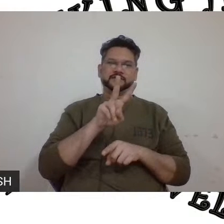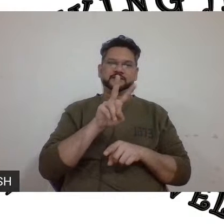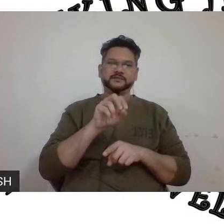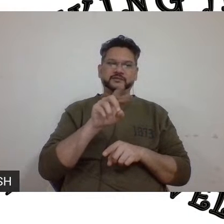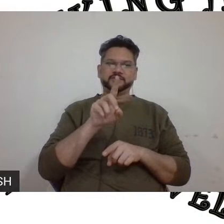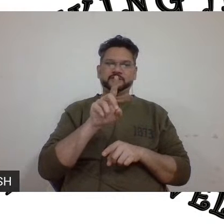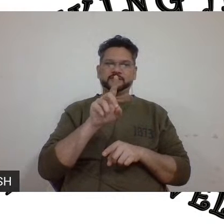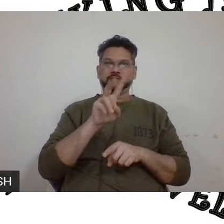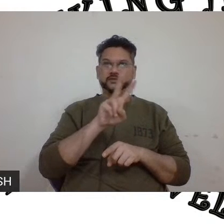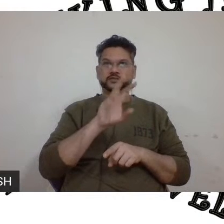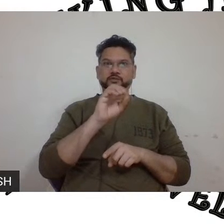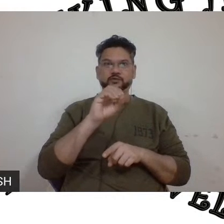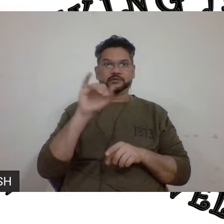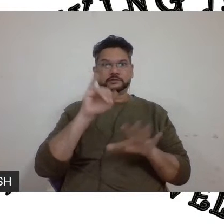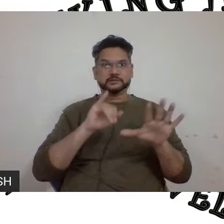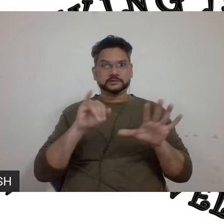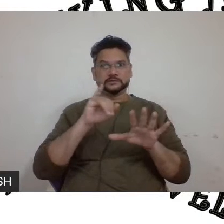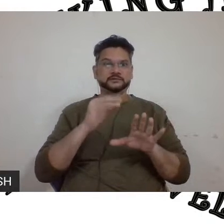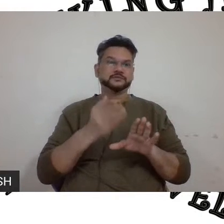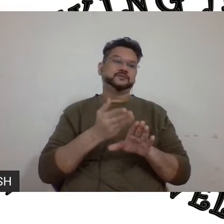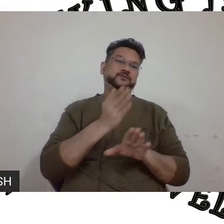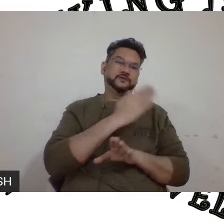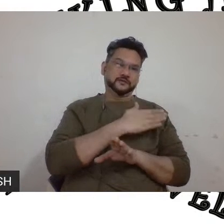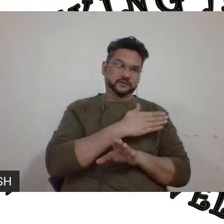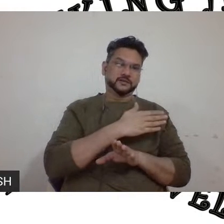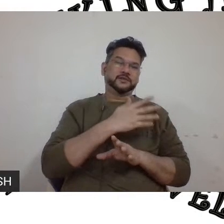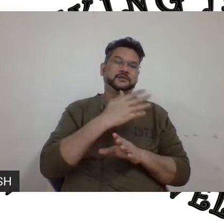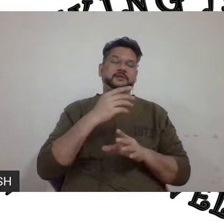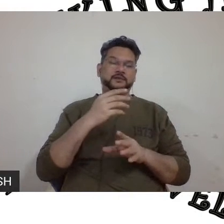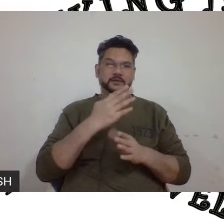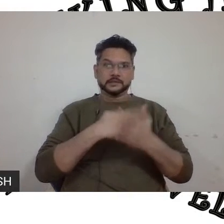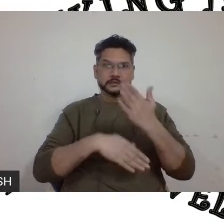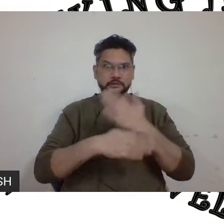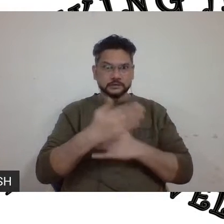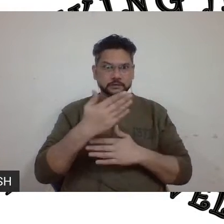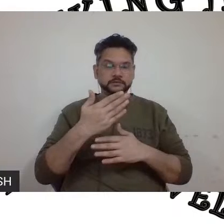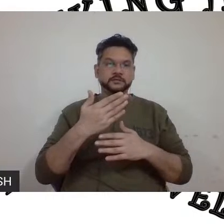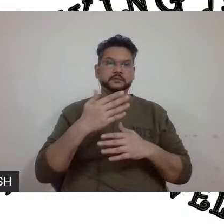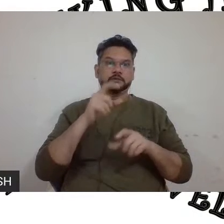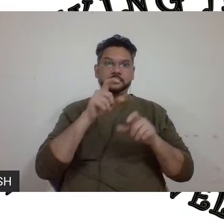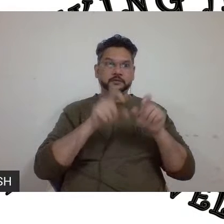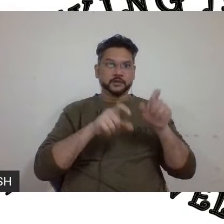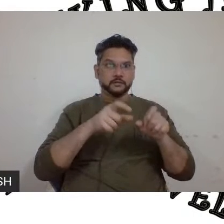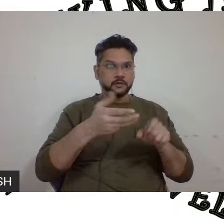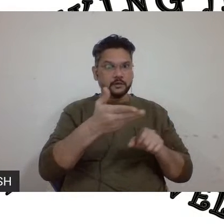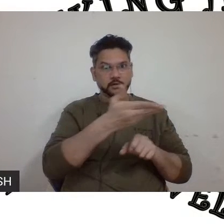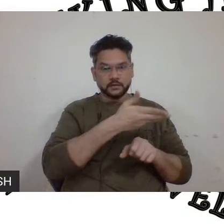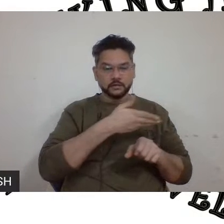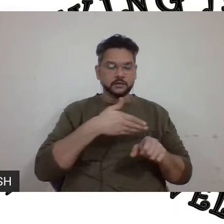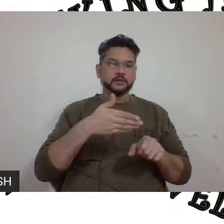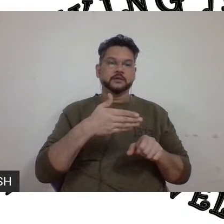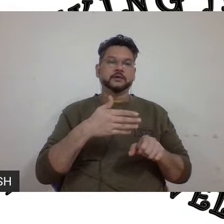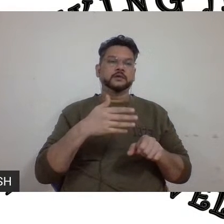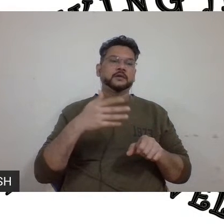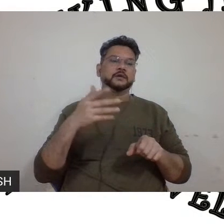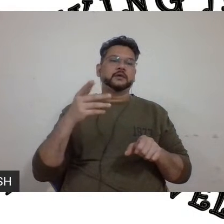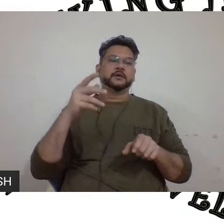2006, persons with disabilities were not even considered the human resource.